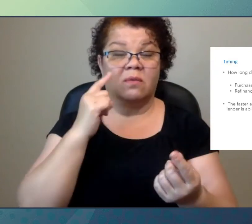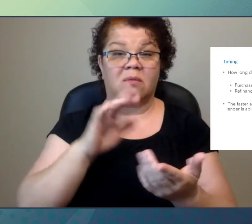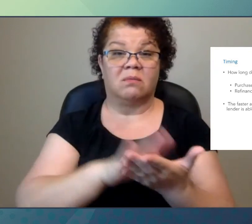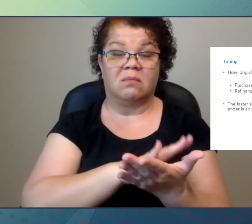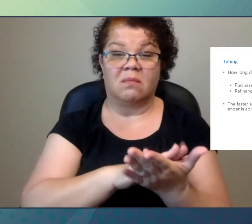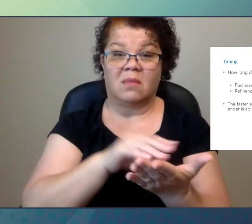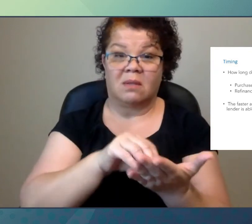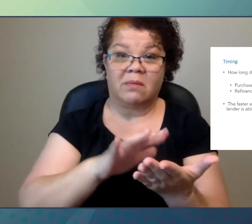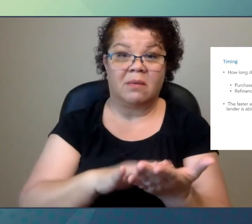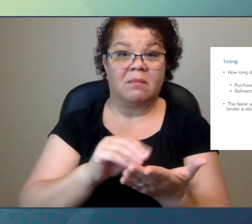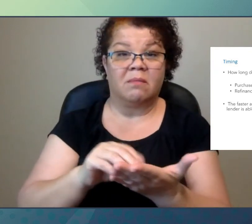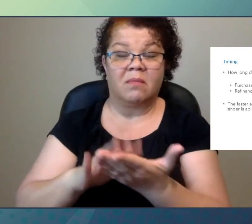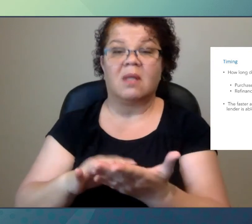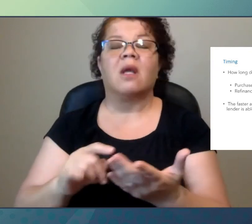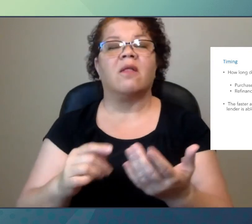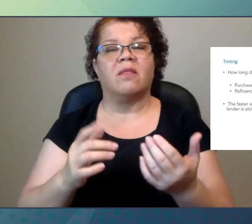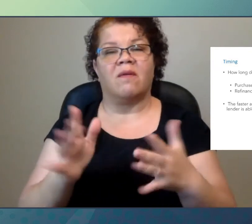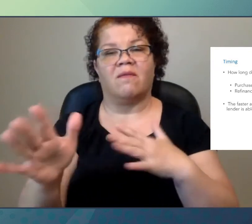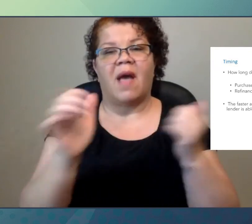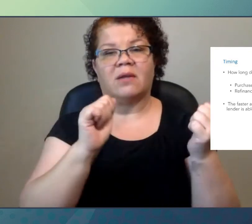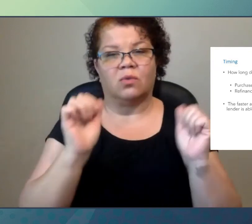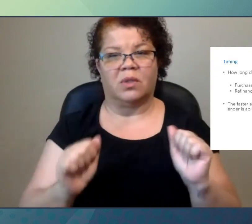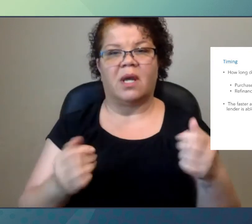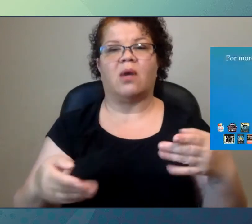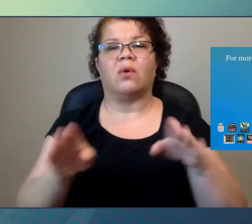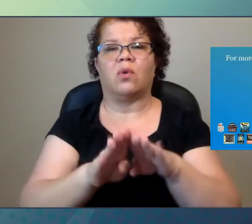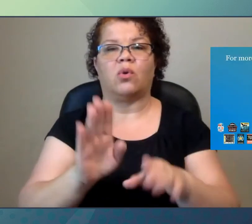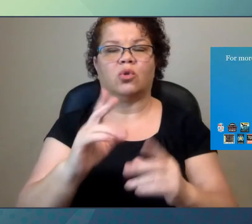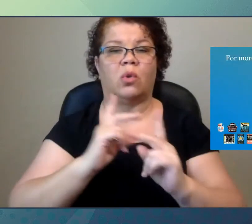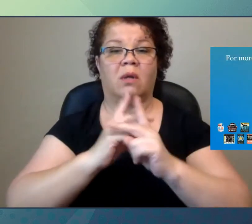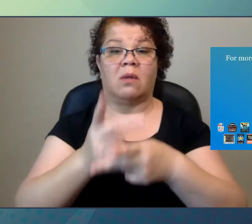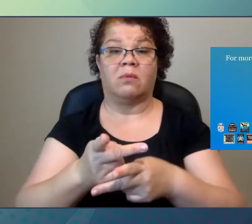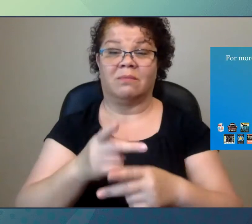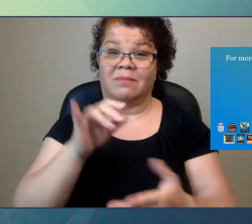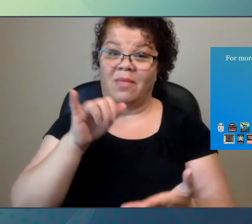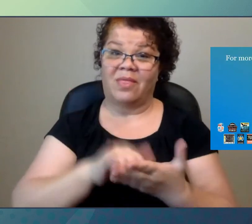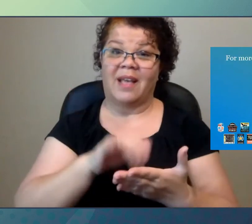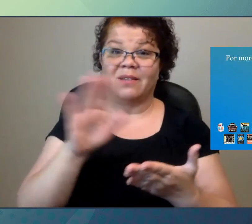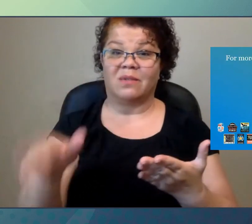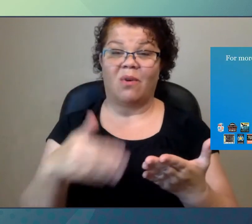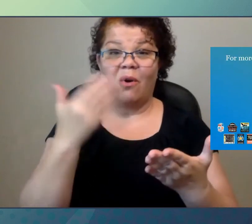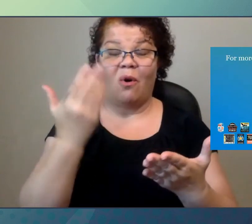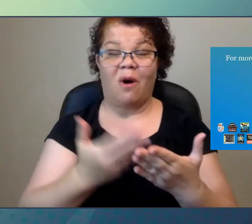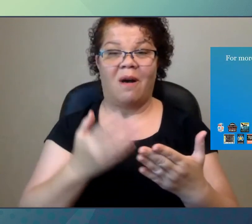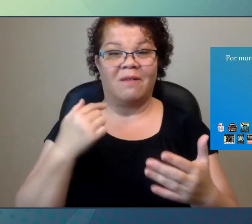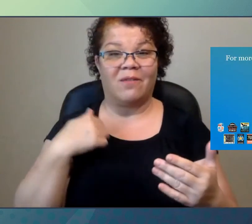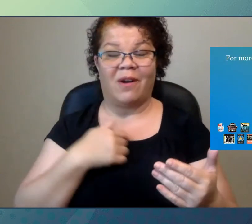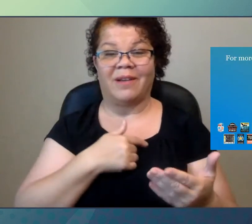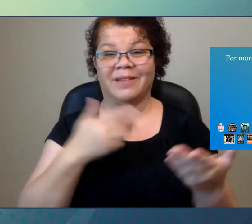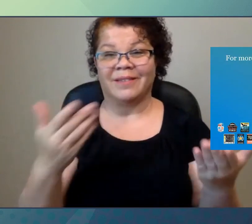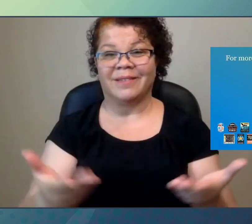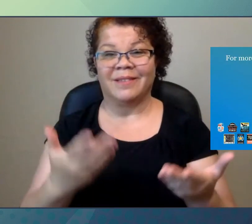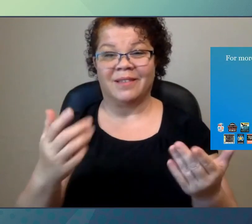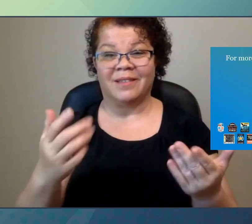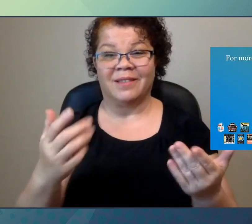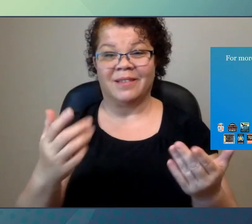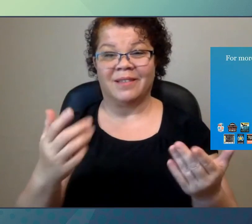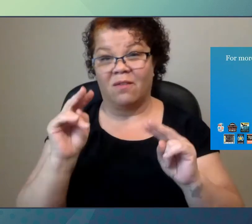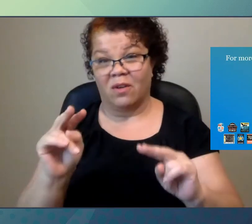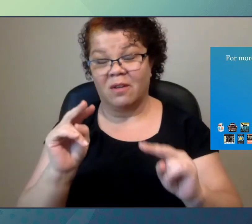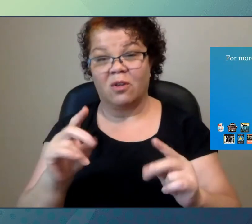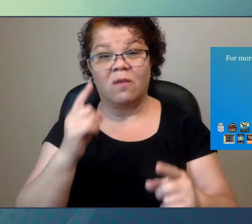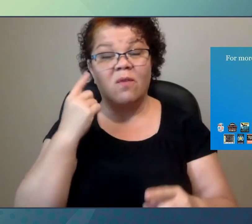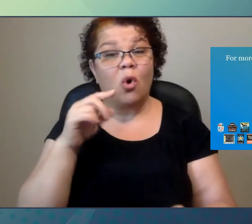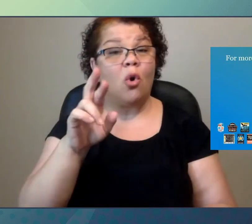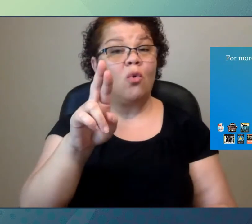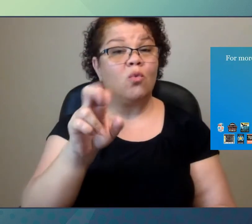the faster we can close the loan. So that's it for us here. You know, if you guys are looking for a refinance or